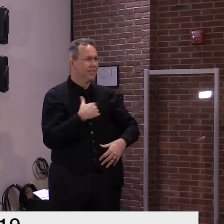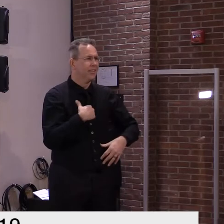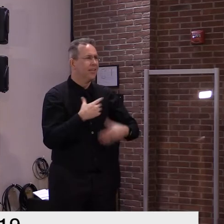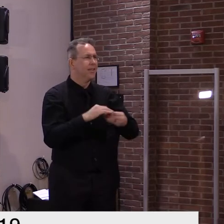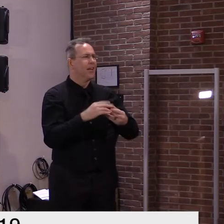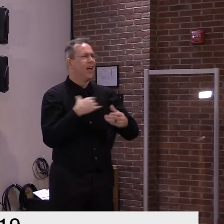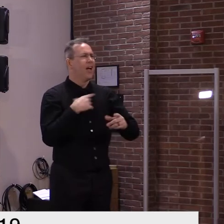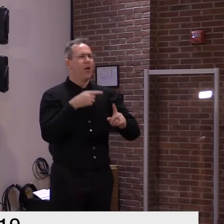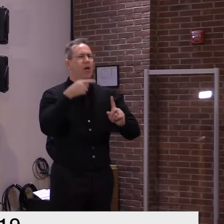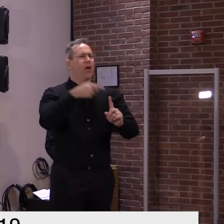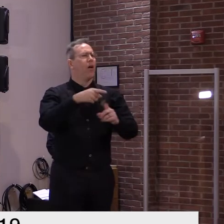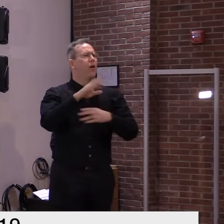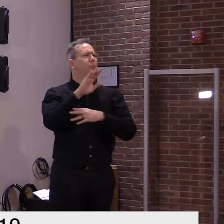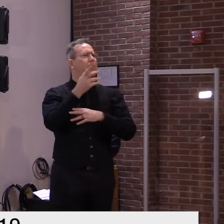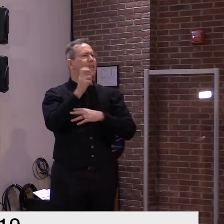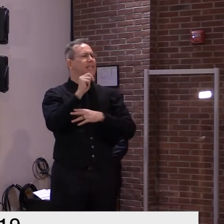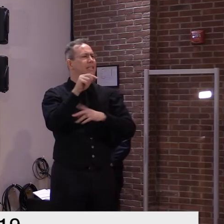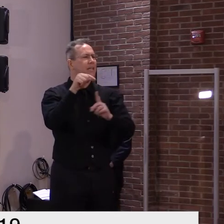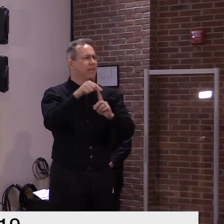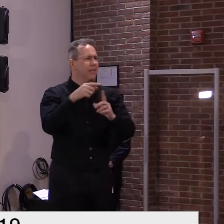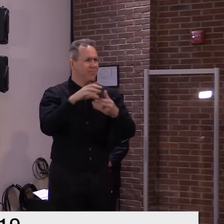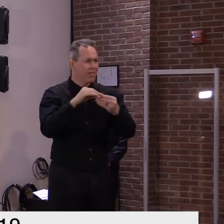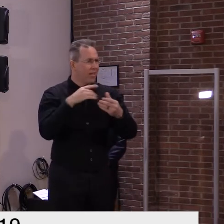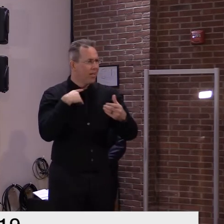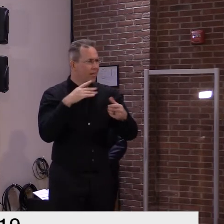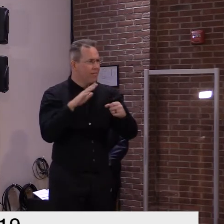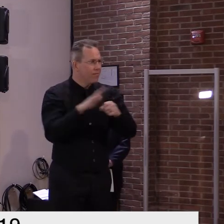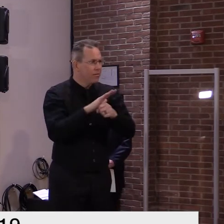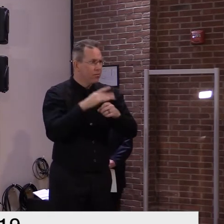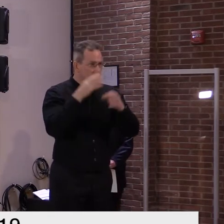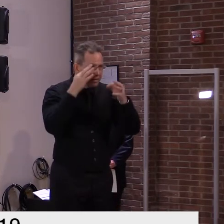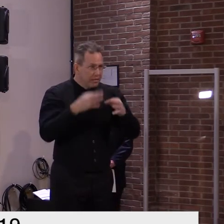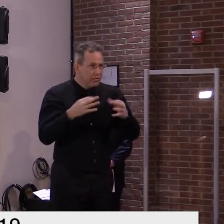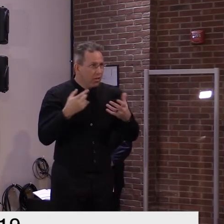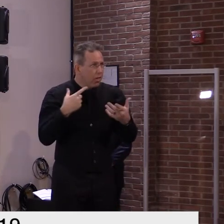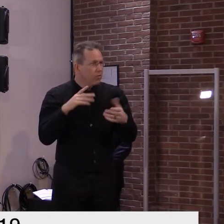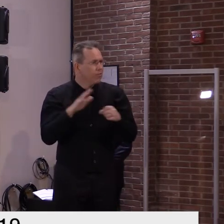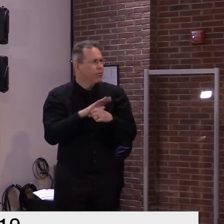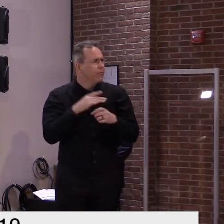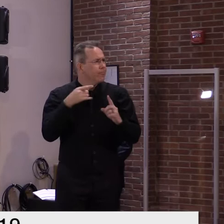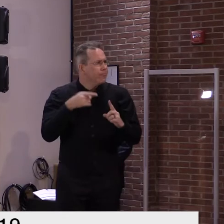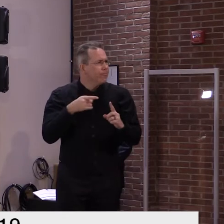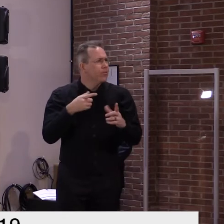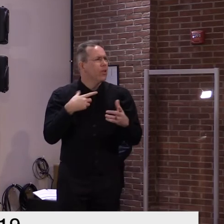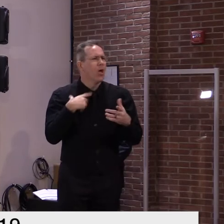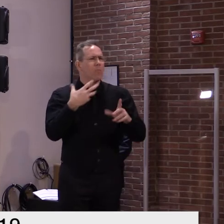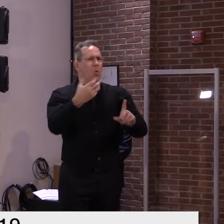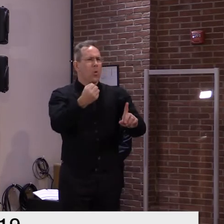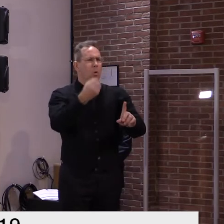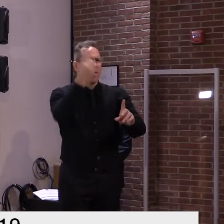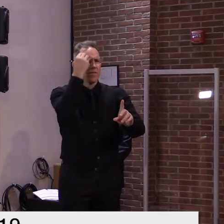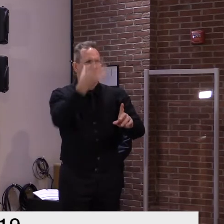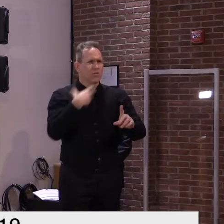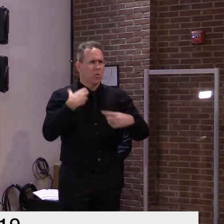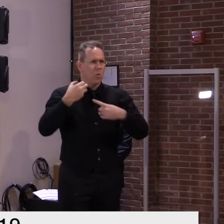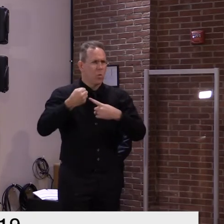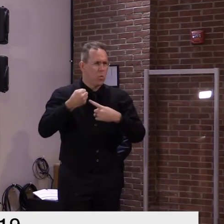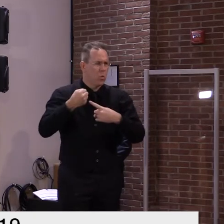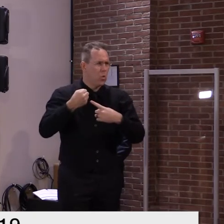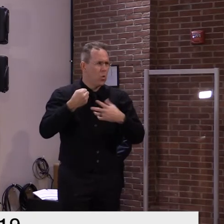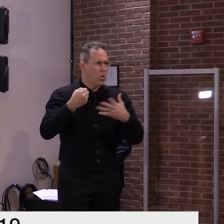if we haven't signed, sealed, and delivered it. That's really within that's really within hours or a couple of days